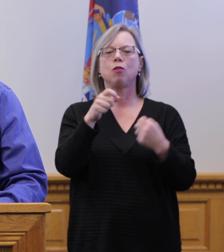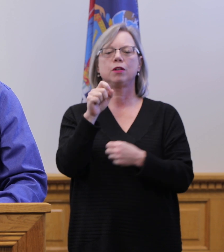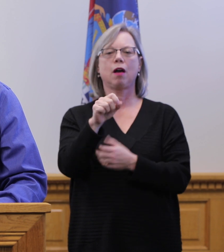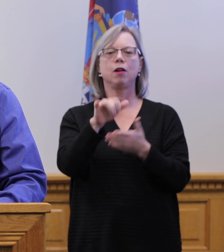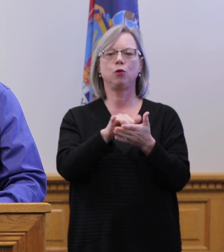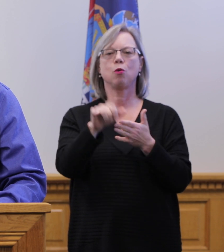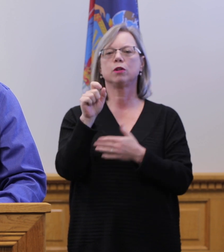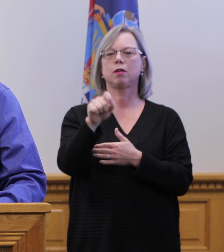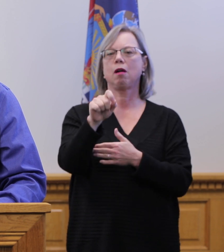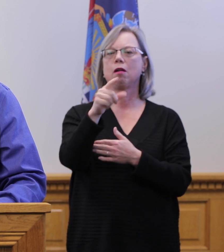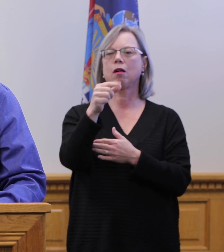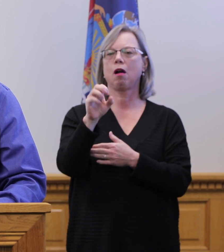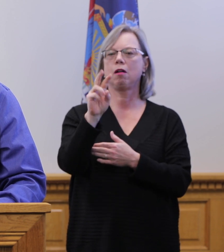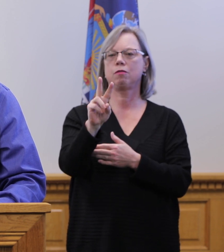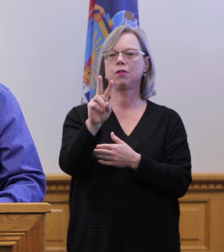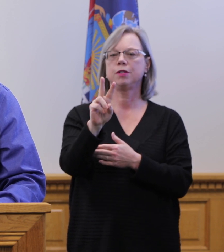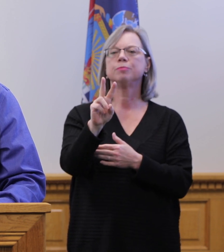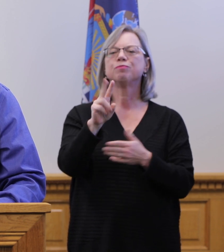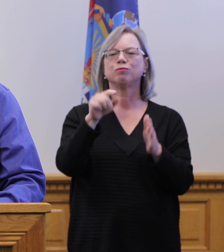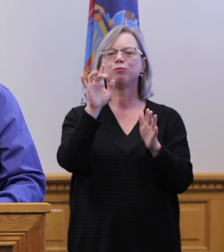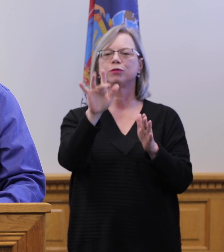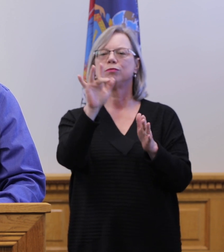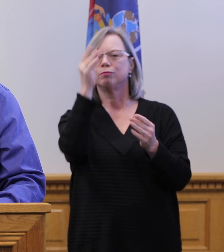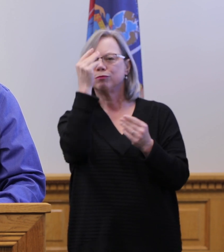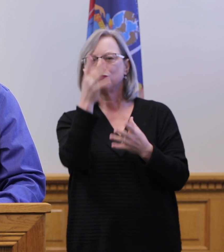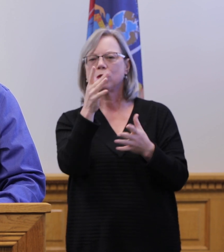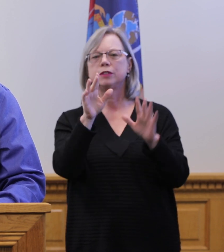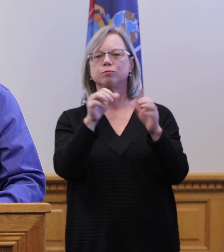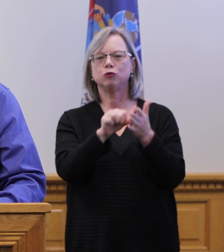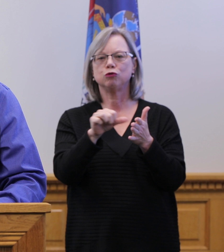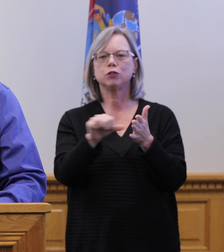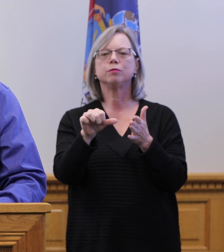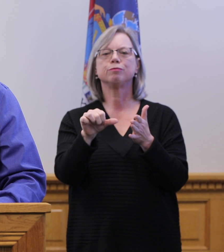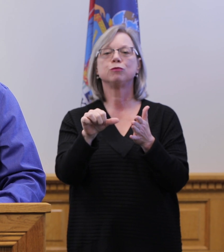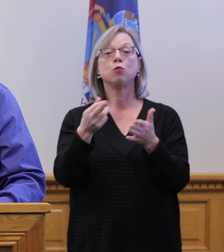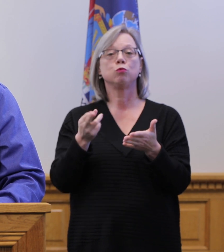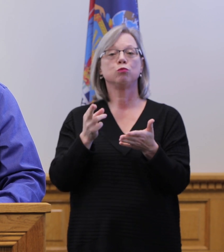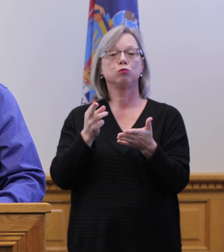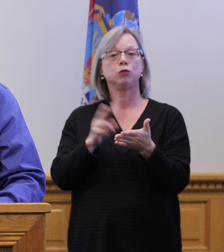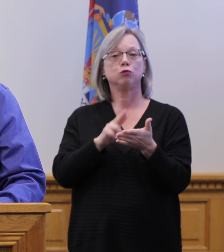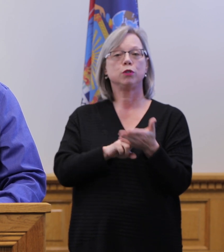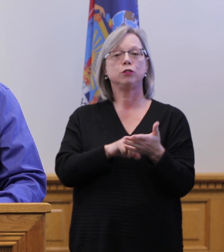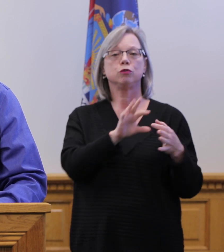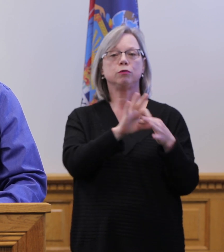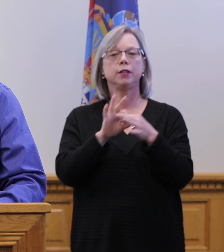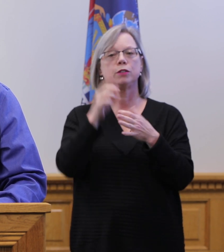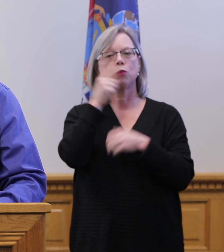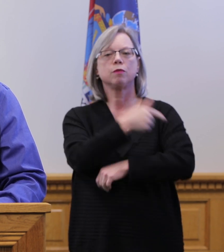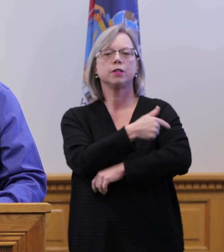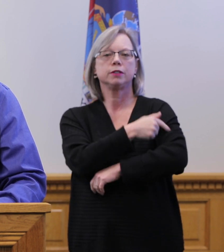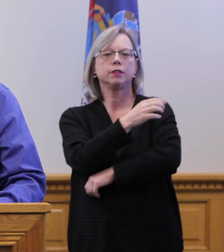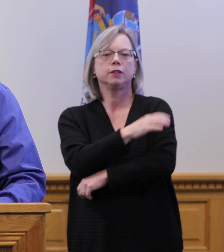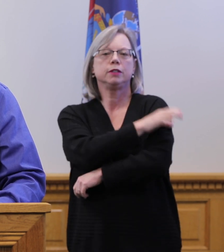Registration links for vaccination clinics are posted on the Health Department's COVID-19 vaccine page. You can also call the Oswego County